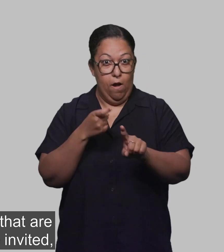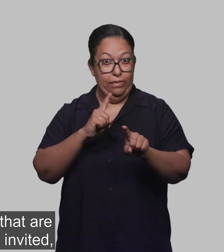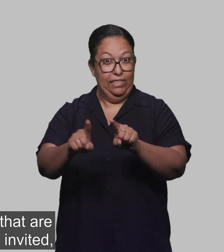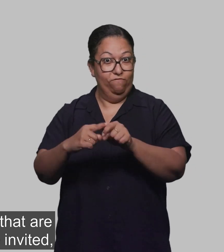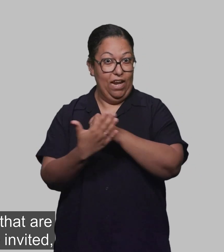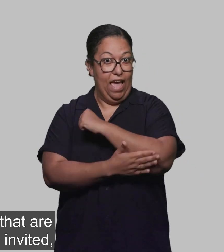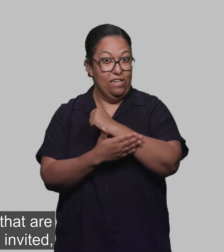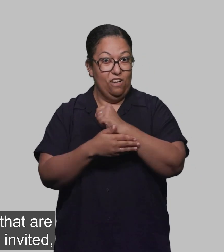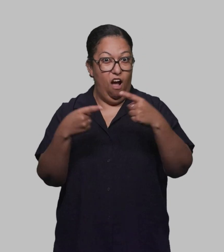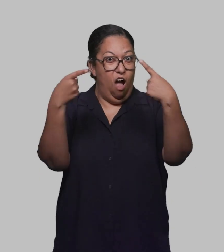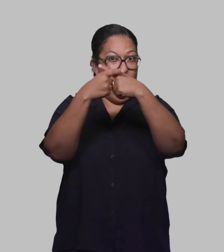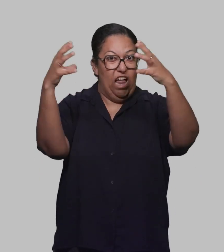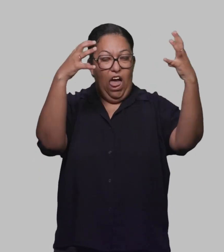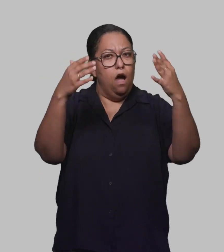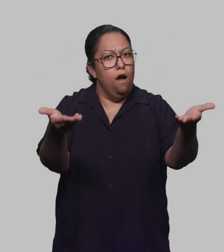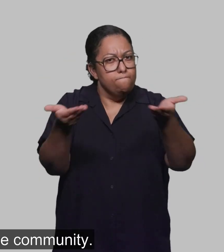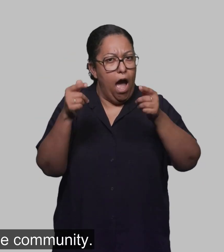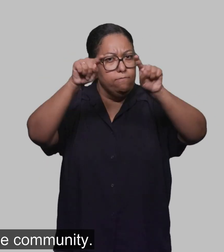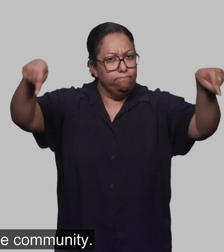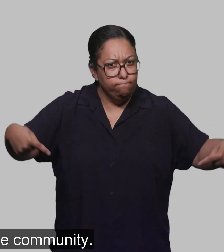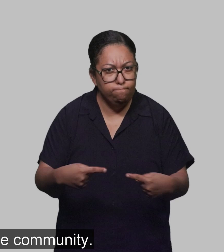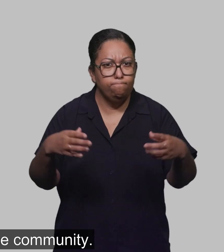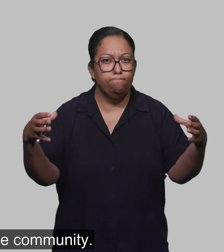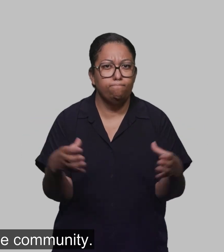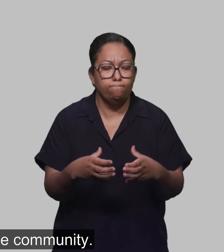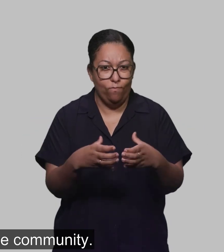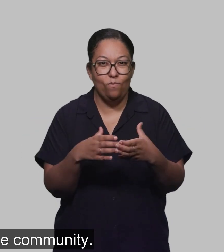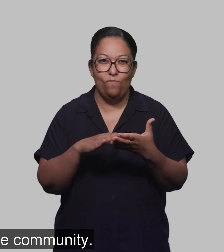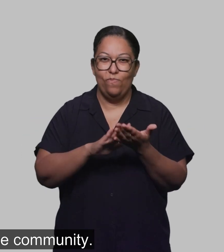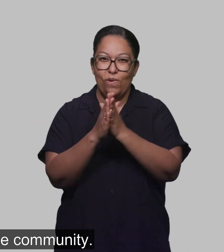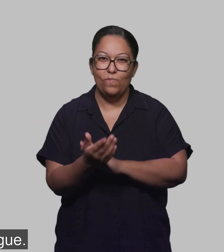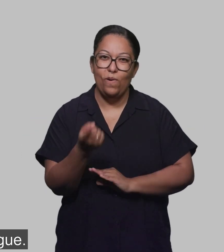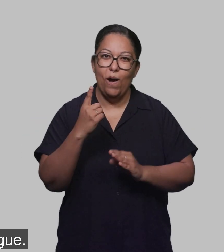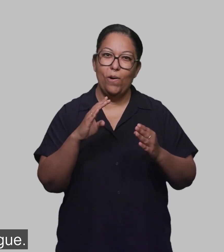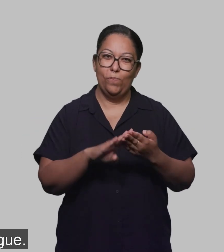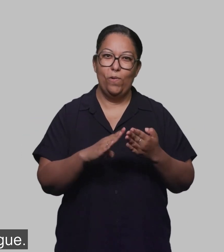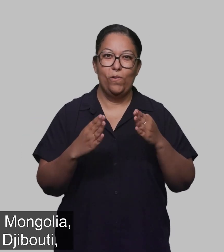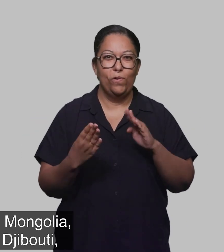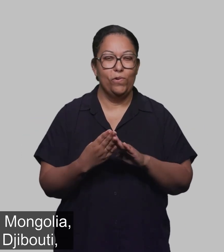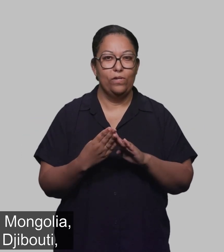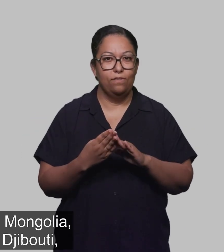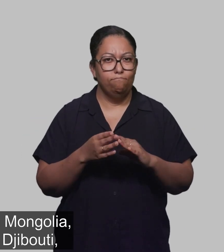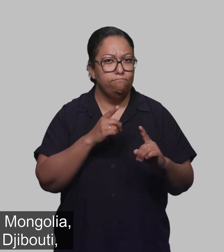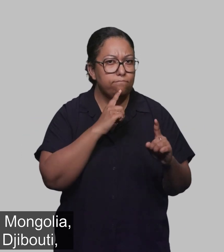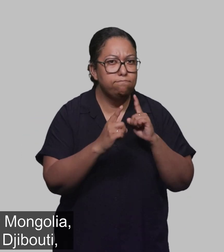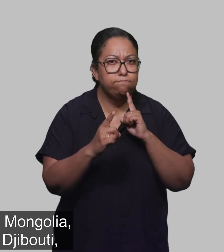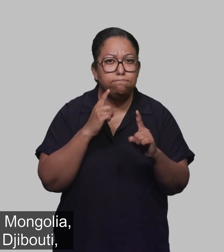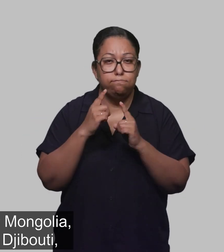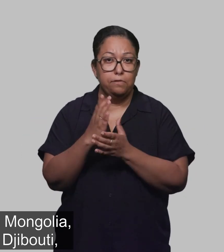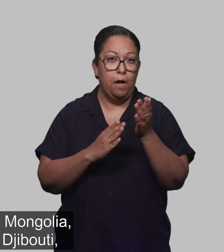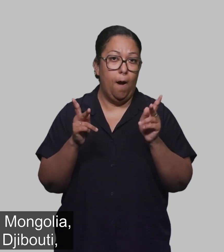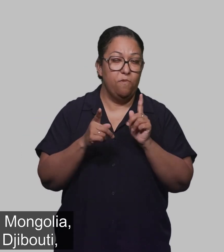that are in conflict are invited. And we become one community. We dialogue. So people from